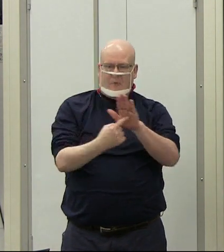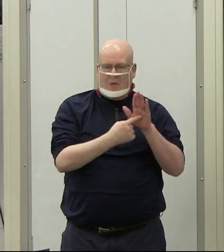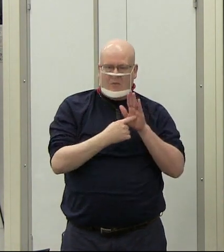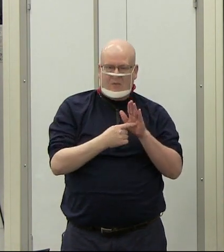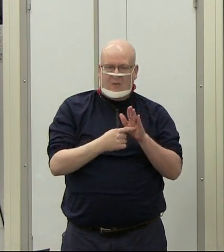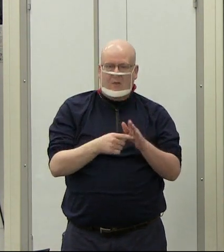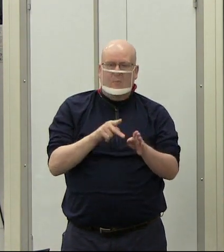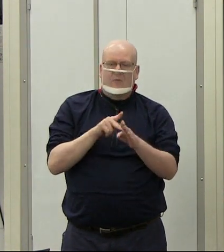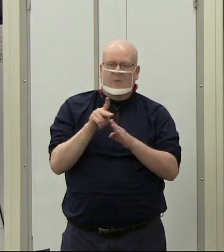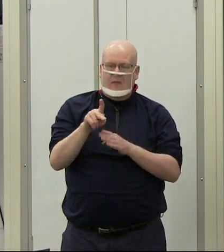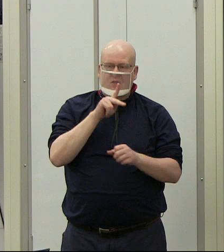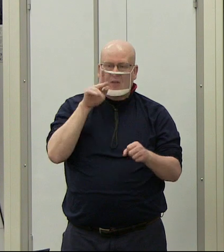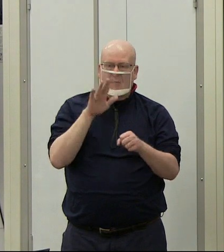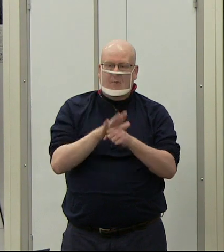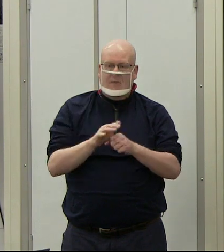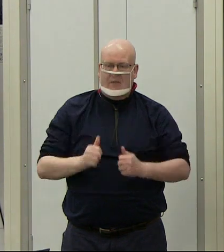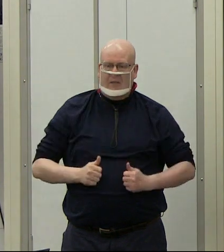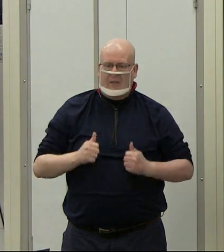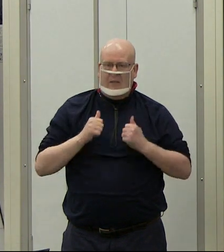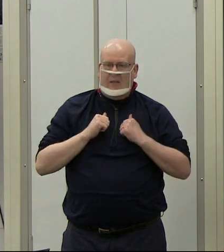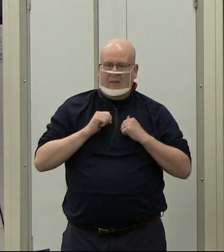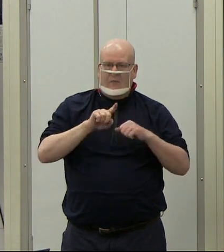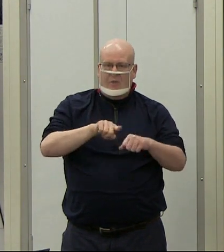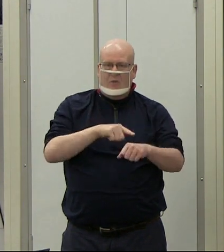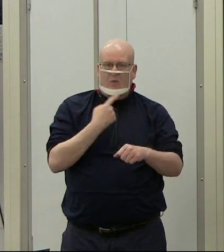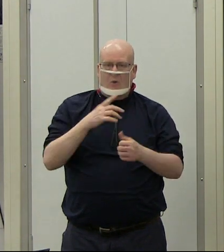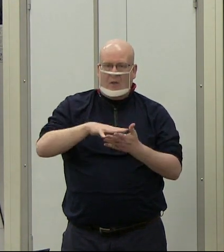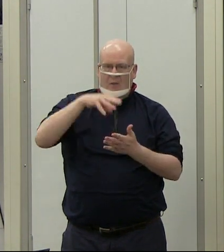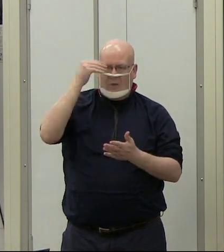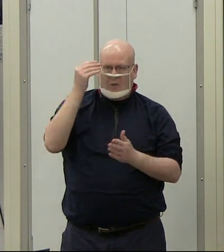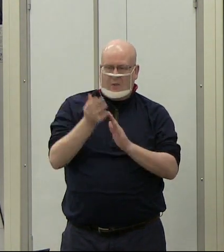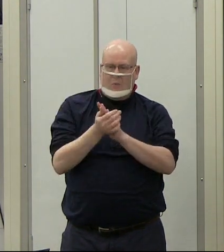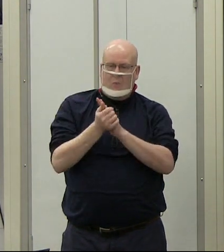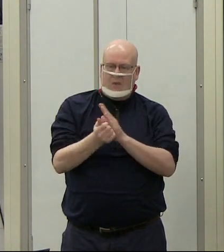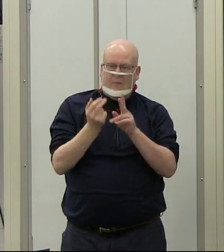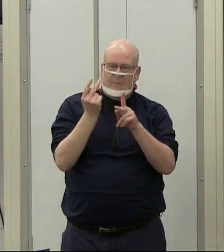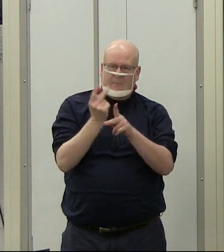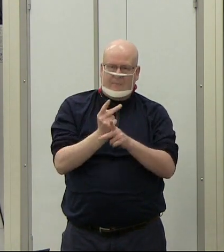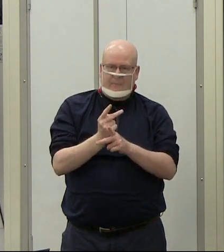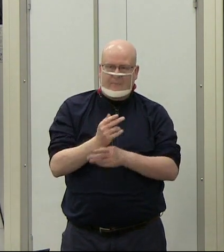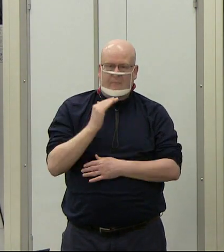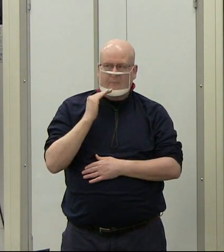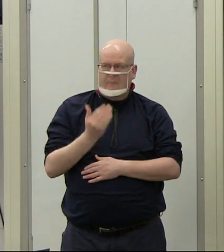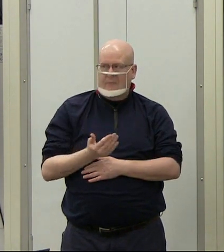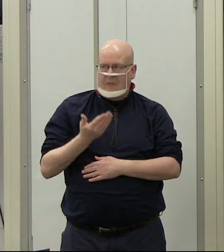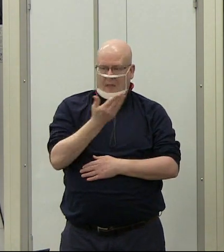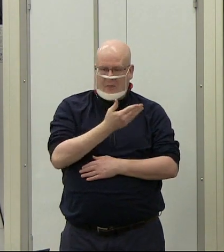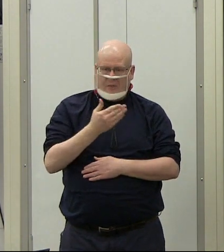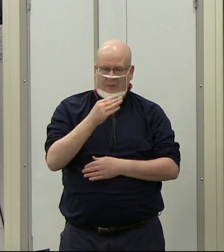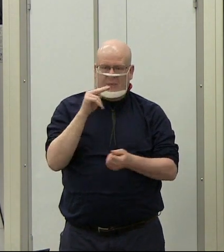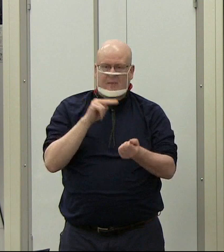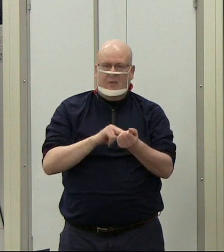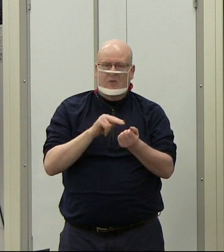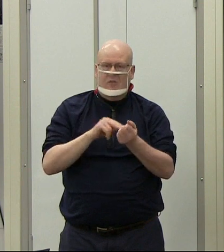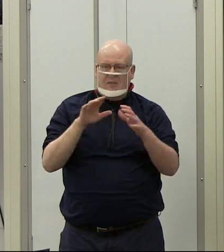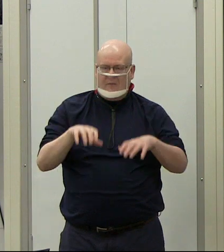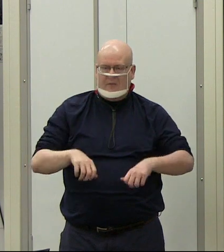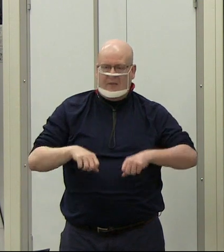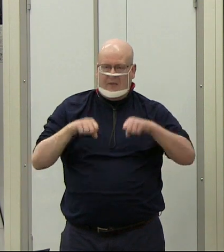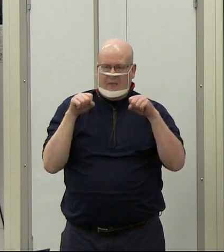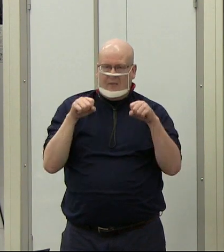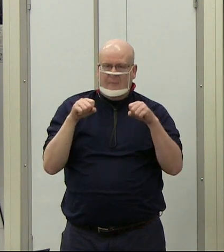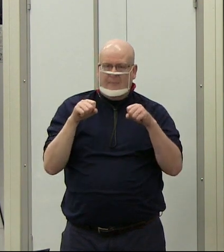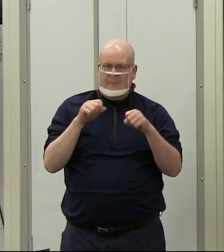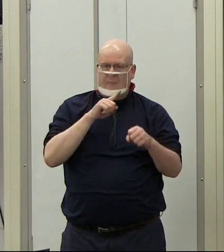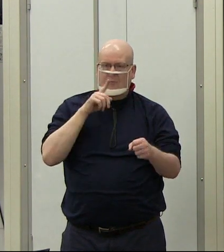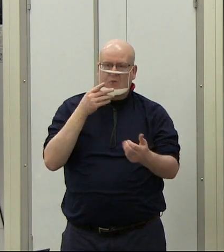professional commitment to lifelong learning and quality care. I'm so grateful that these nurses have taken the extra step to demonstrate